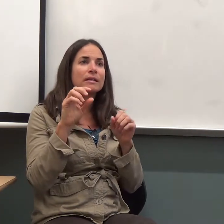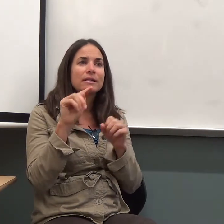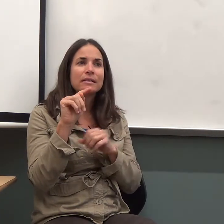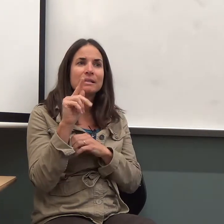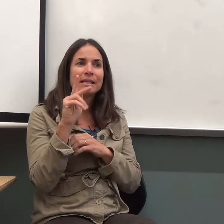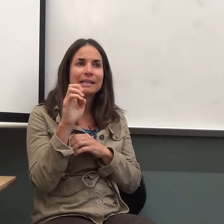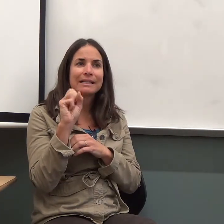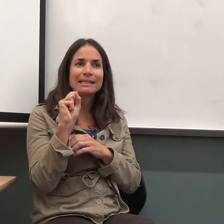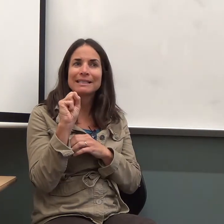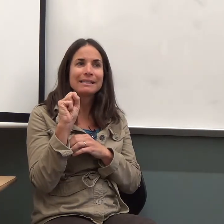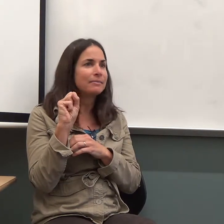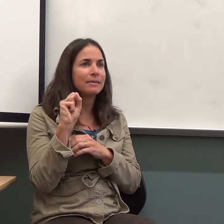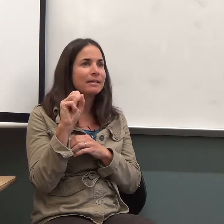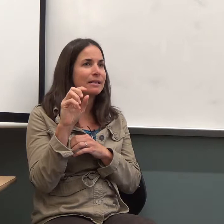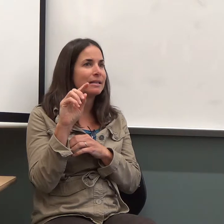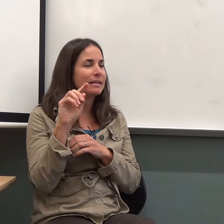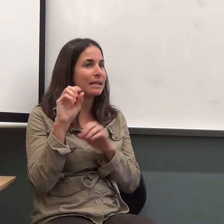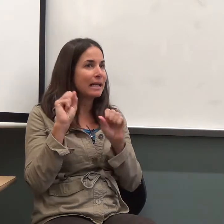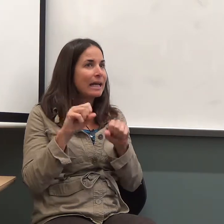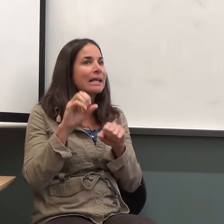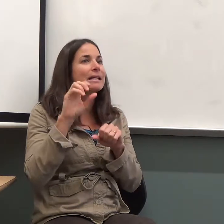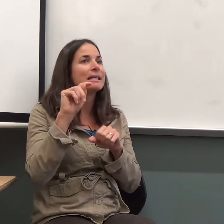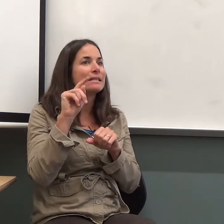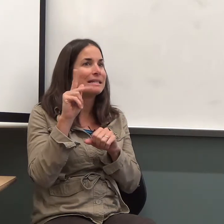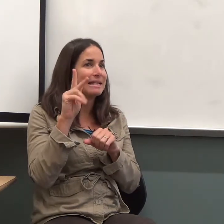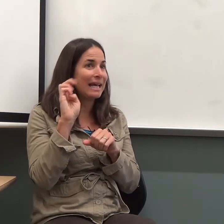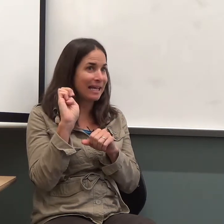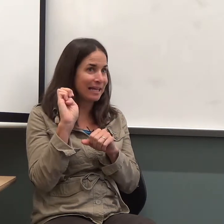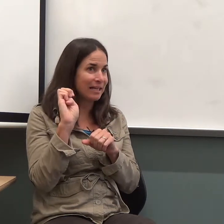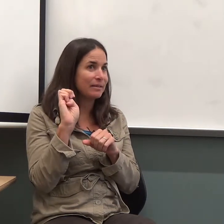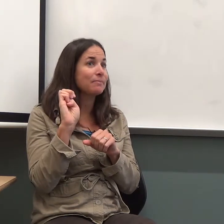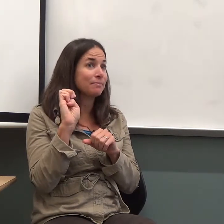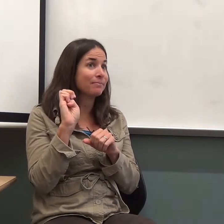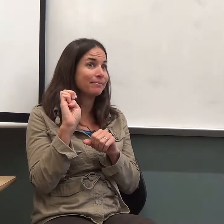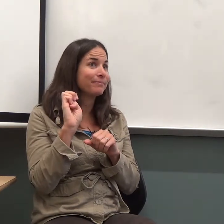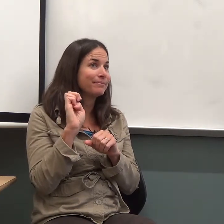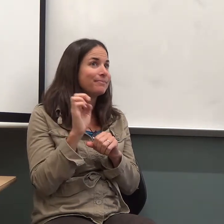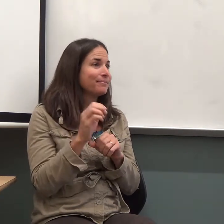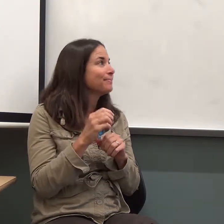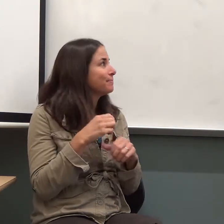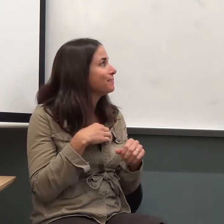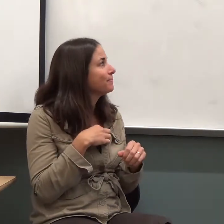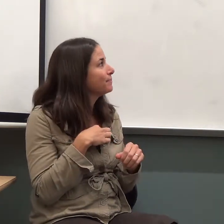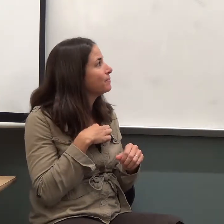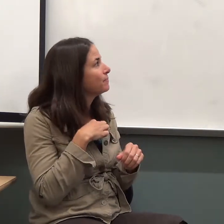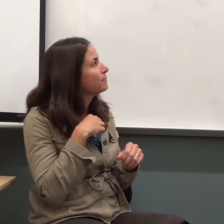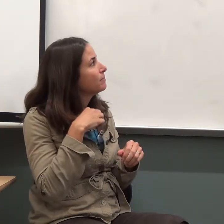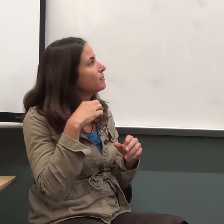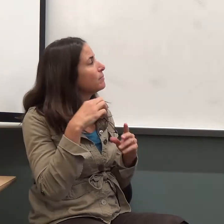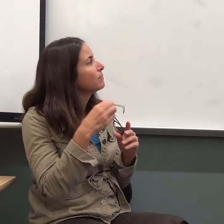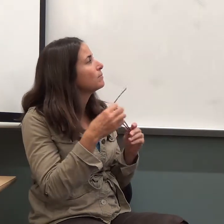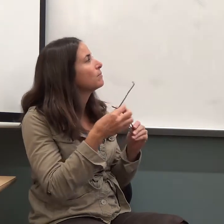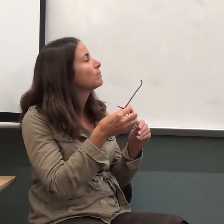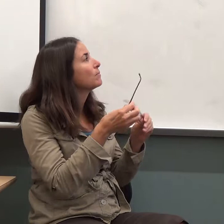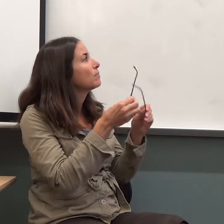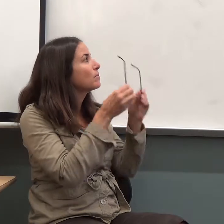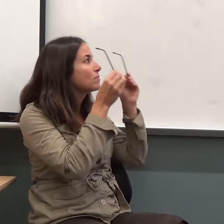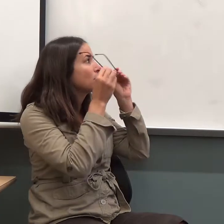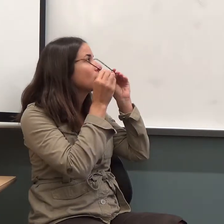it? Future cars takes? That doesn't make sense, does it? But future cars, subject